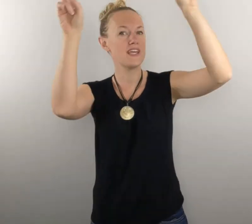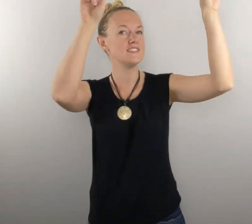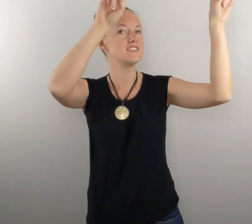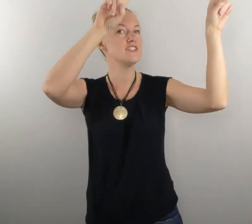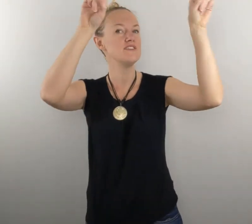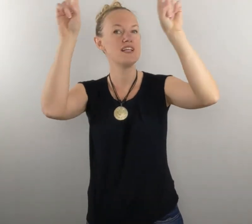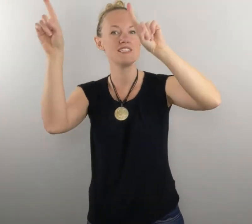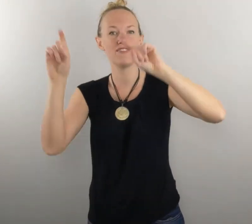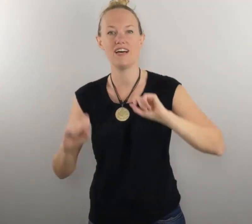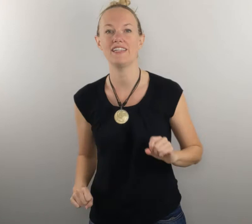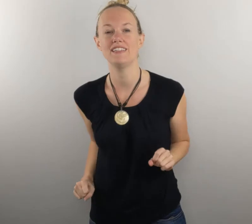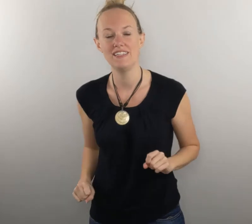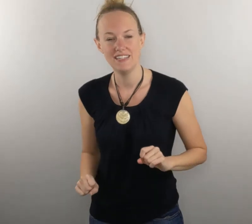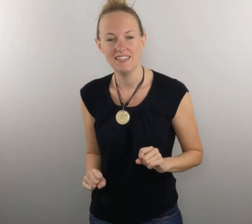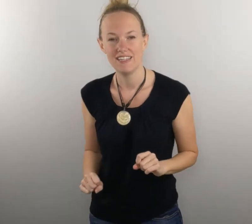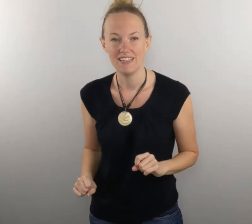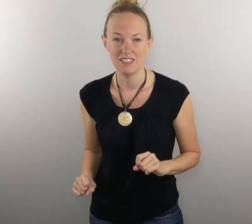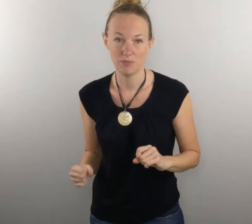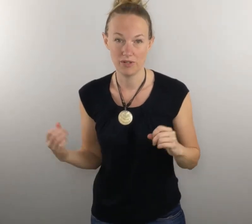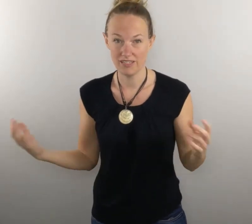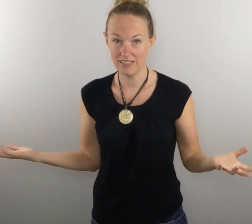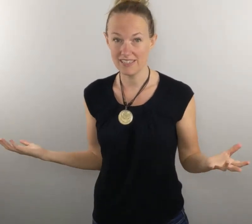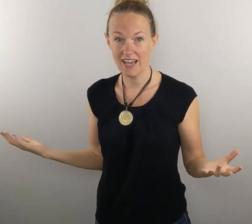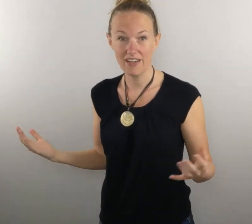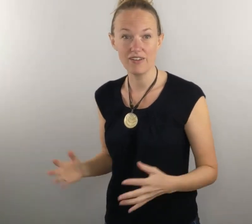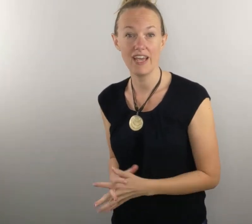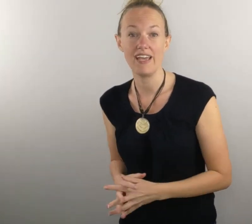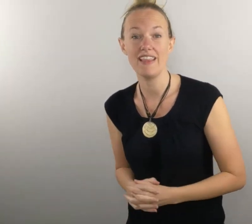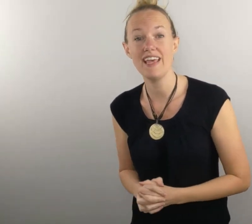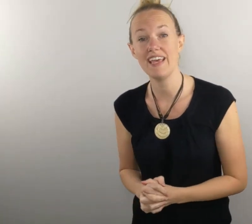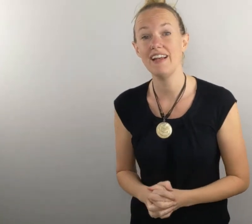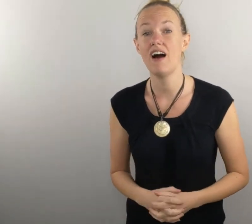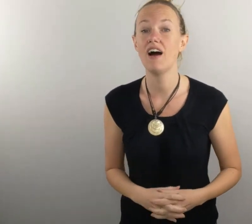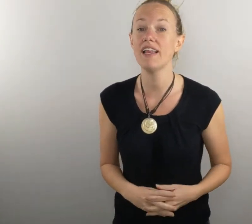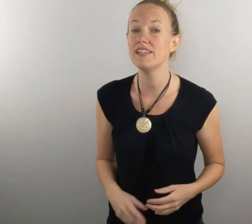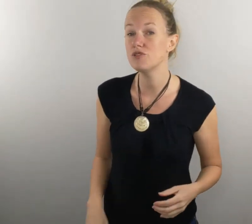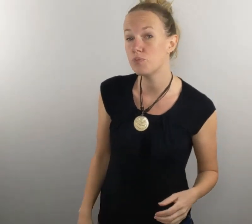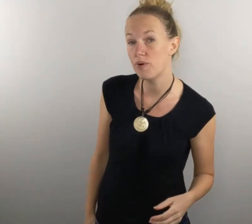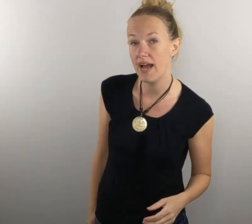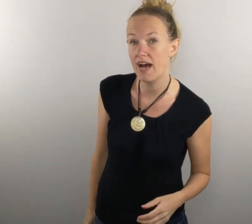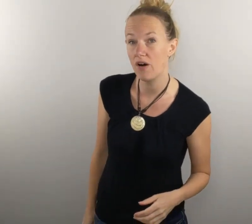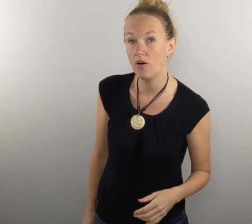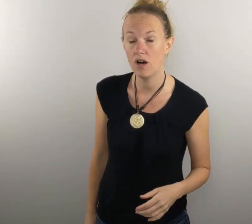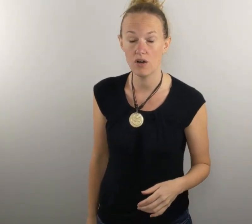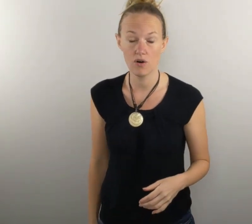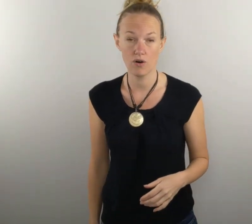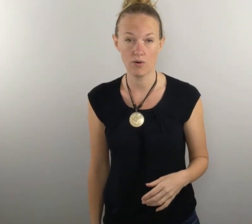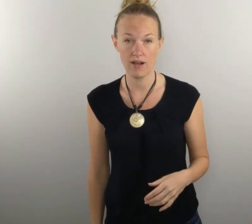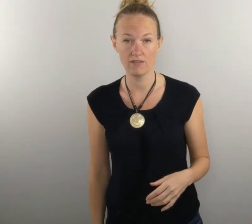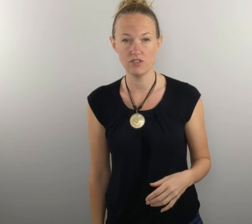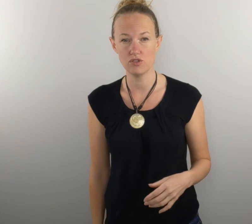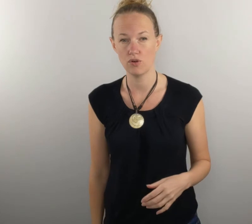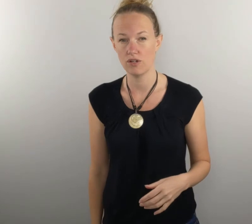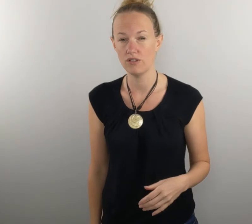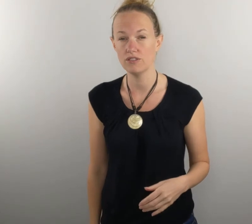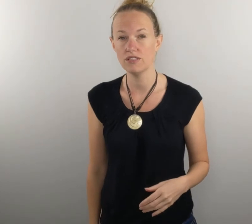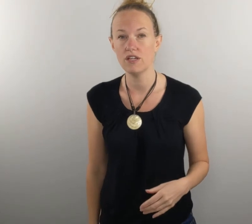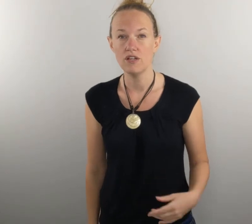hands too, that's fine. Just pointing to the sky, okay. And then on his brow, a crown of sorrows. So